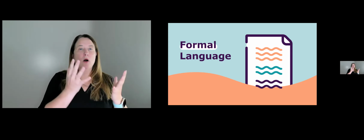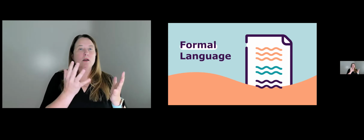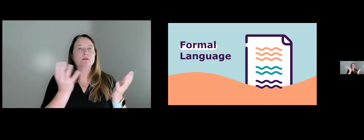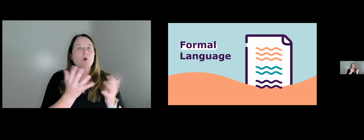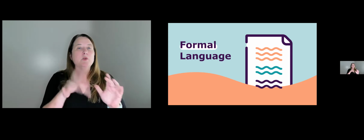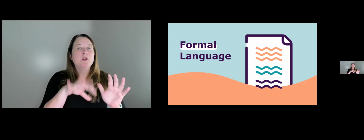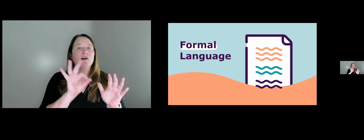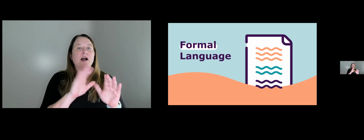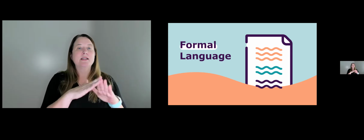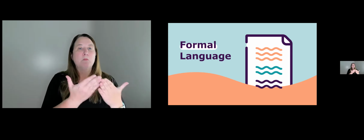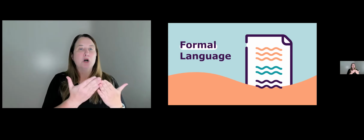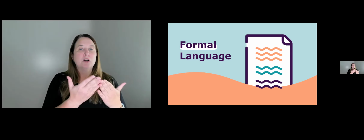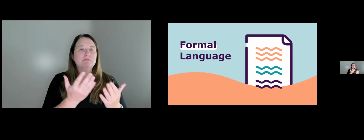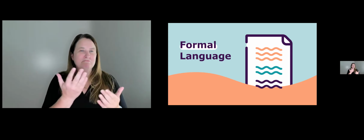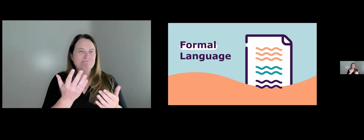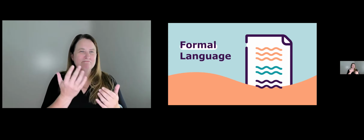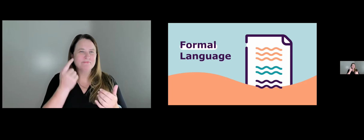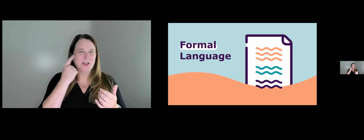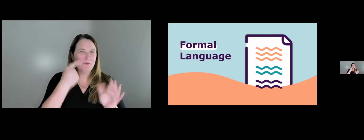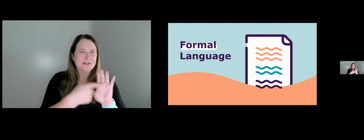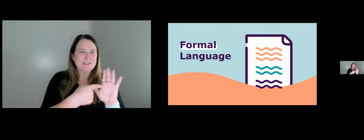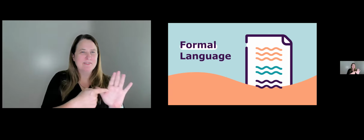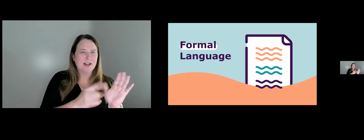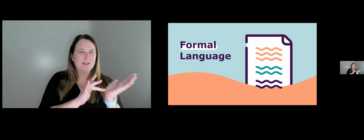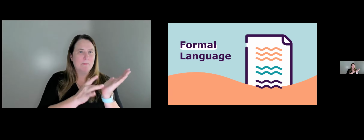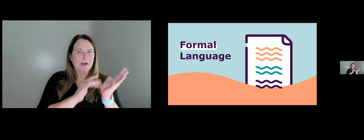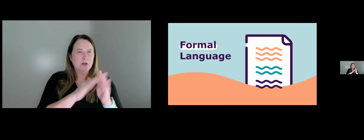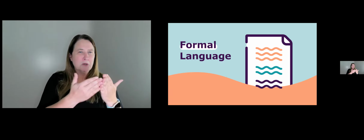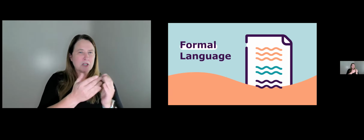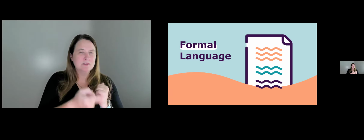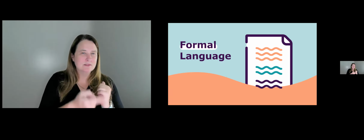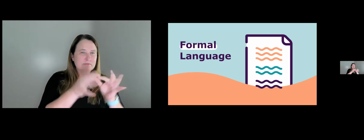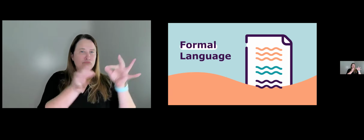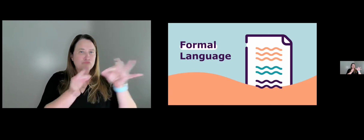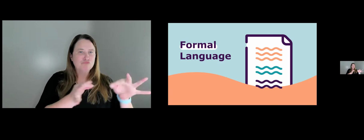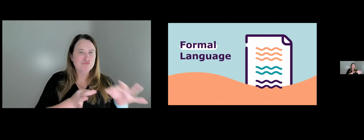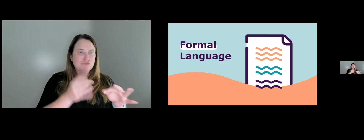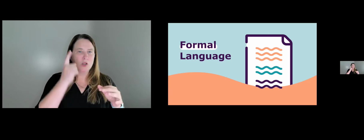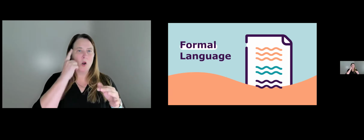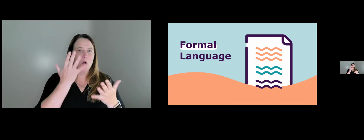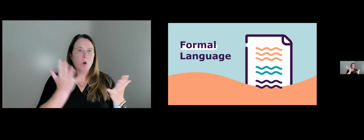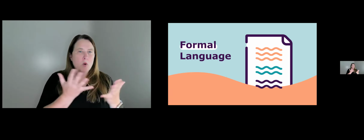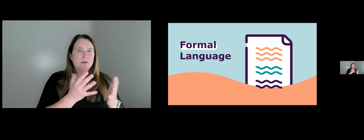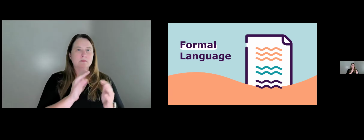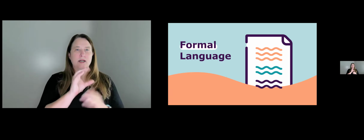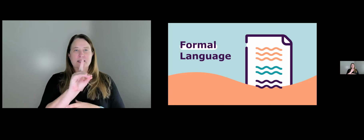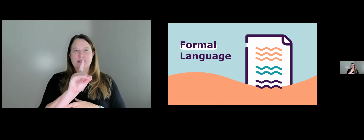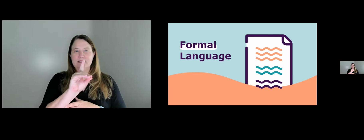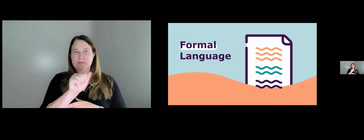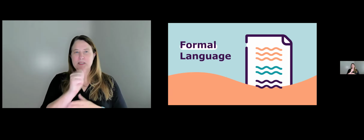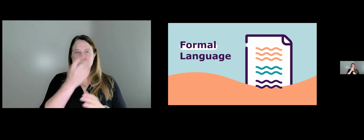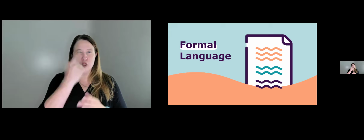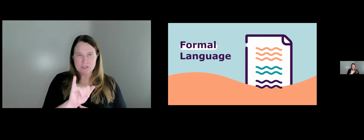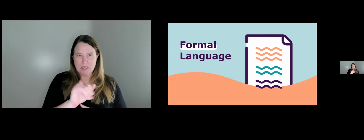level, more about what you might find in a book, for example, medical books, descriptions